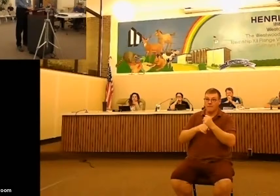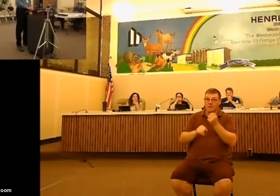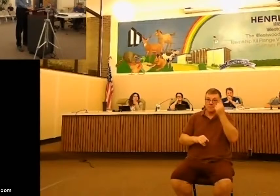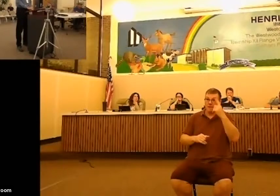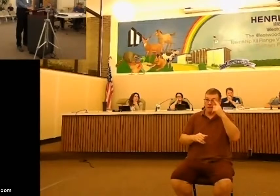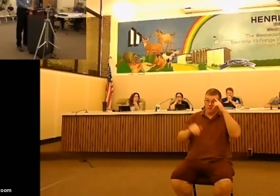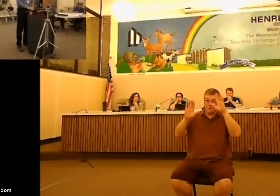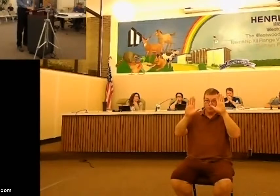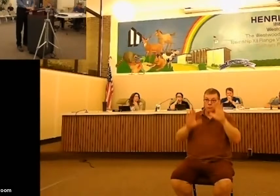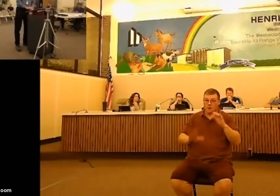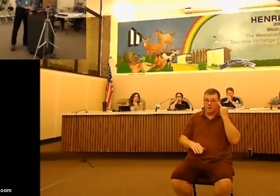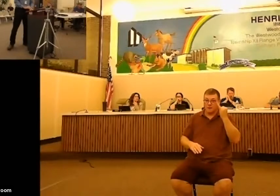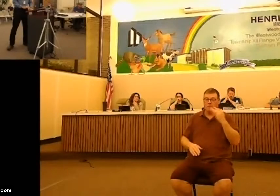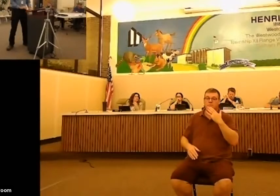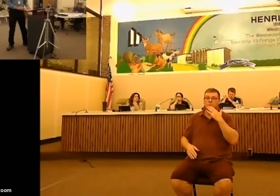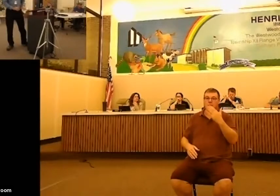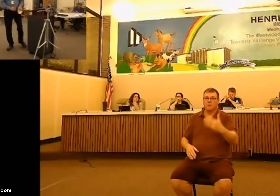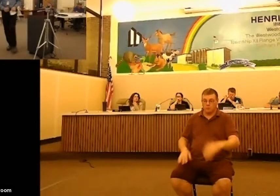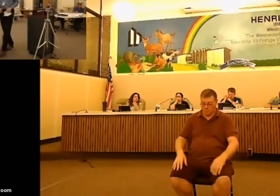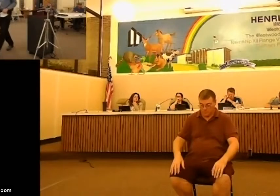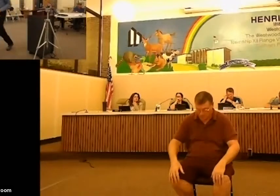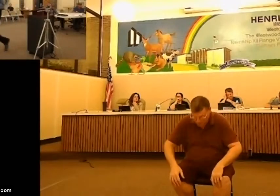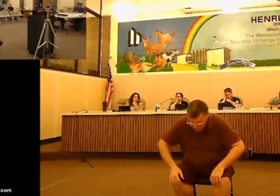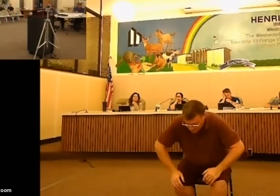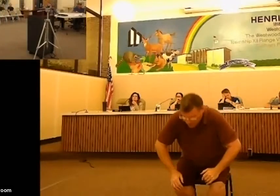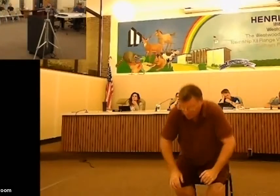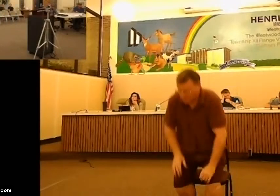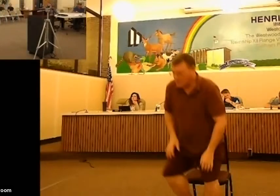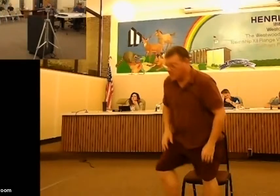that's a great idea. Thank you. Thank you. Thank you, Mr. Martin.